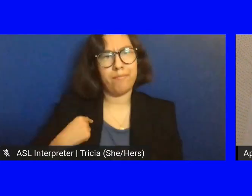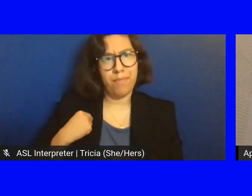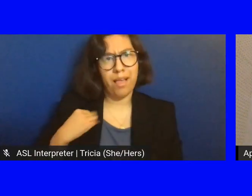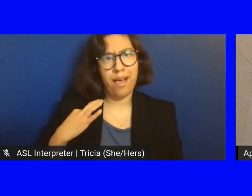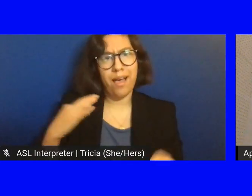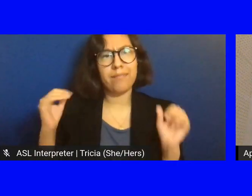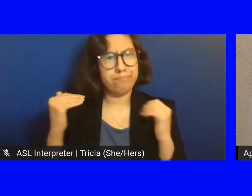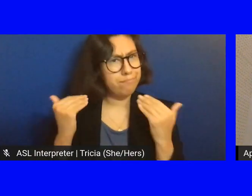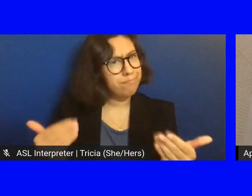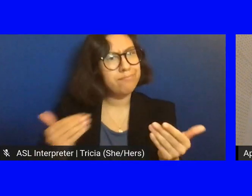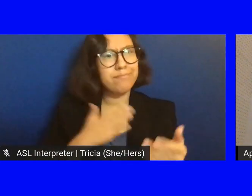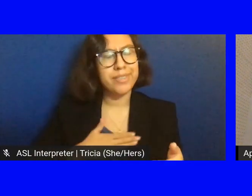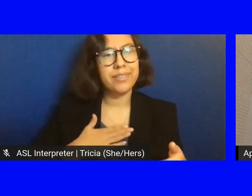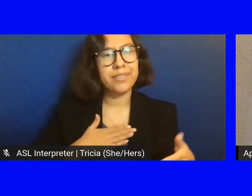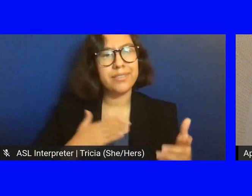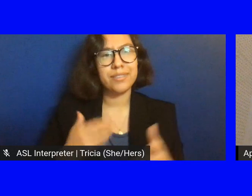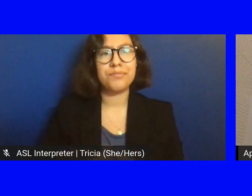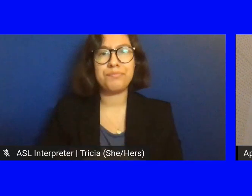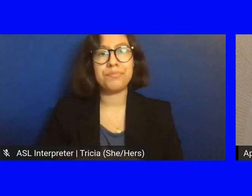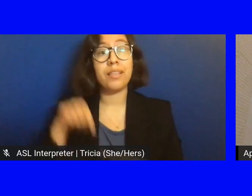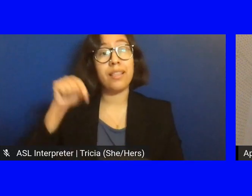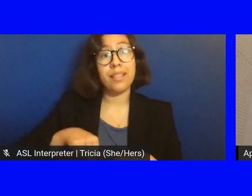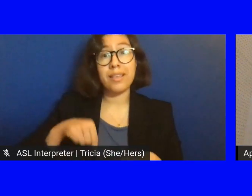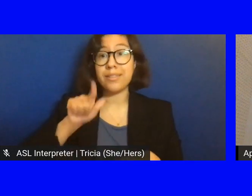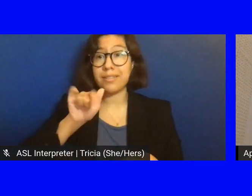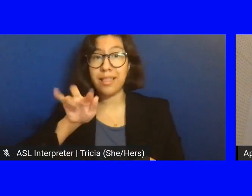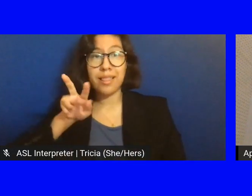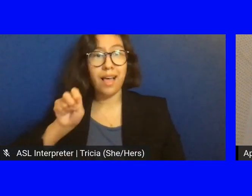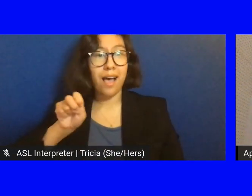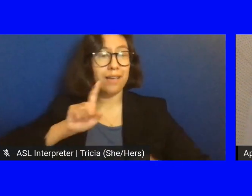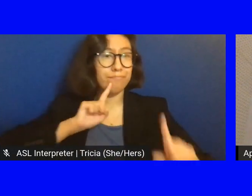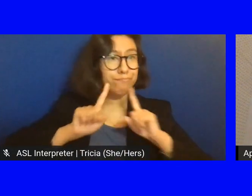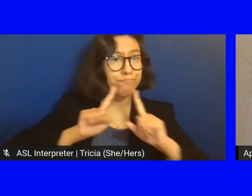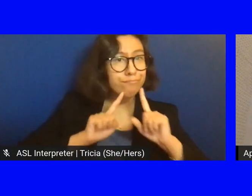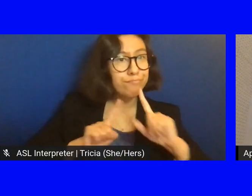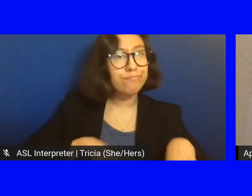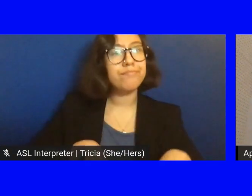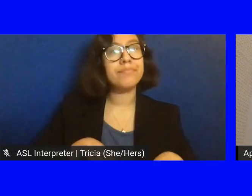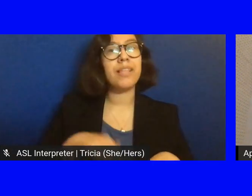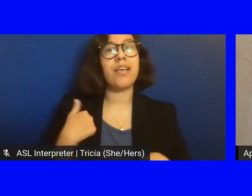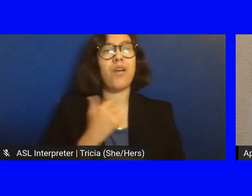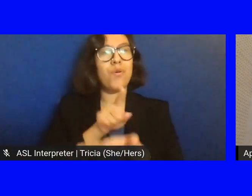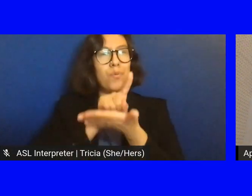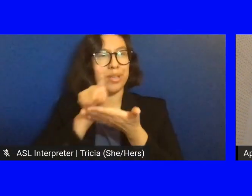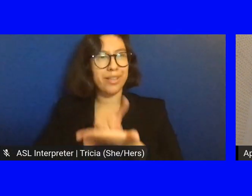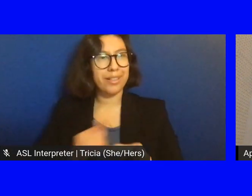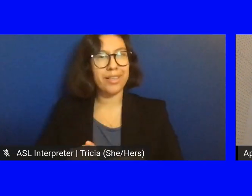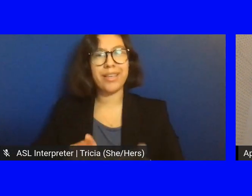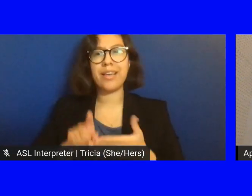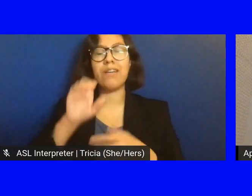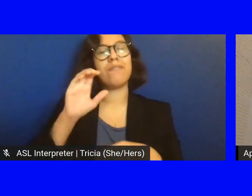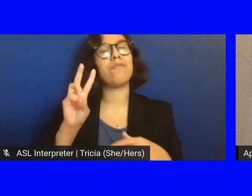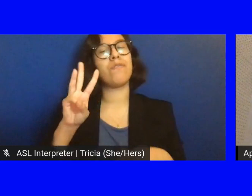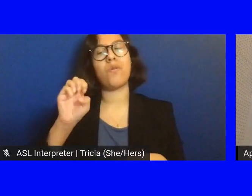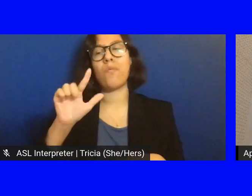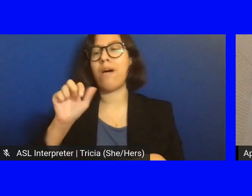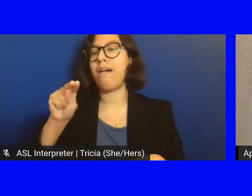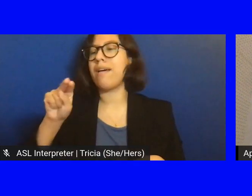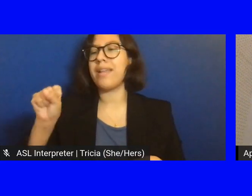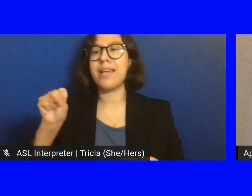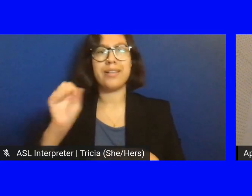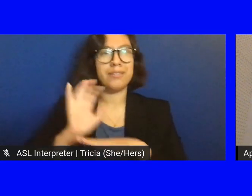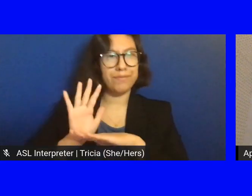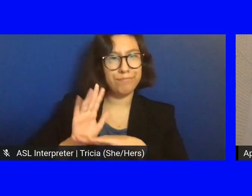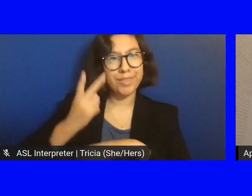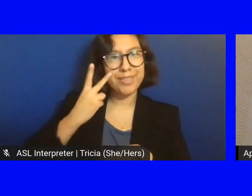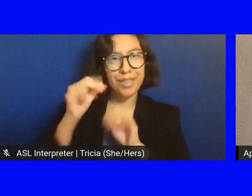again. This monthly live conversation series and our weekly series of wellness videos, which you can find here on